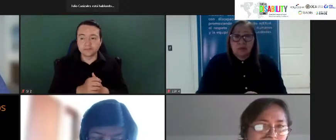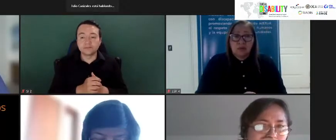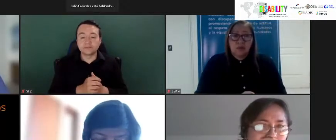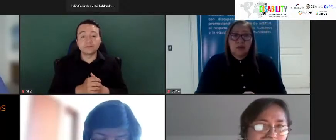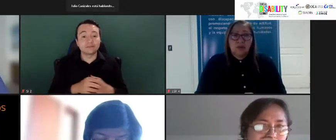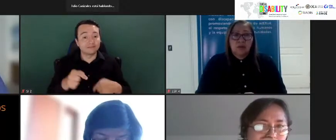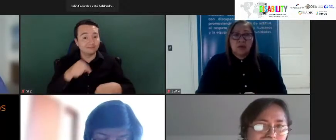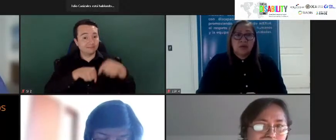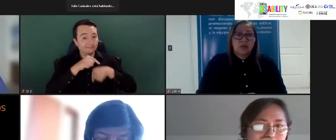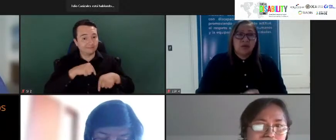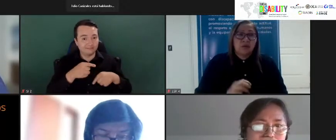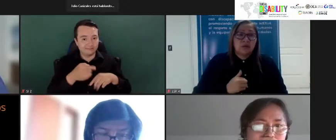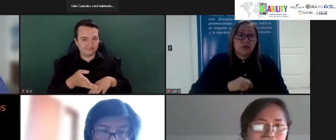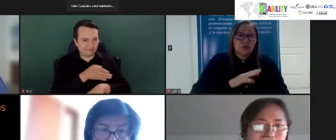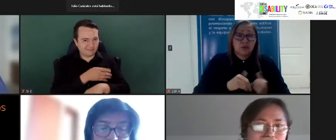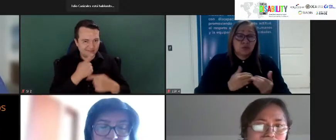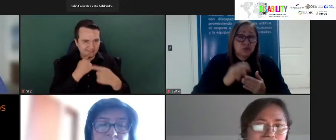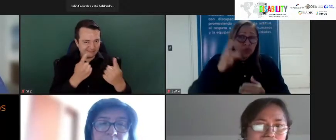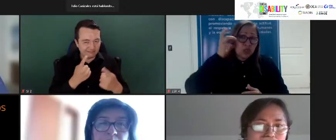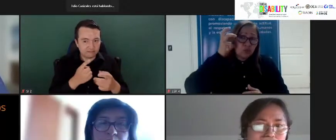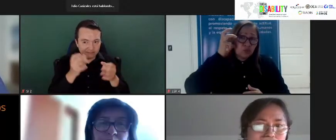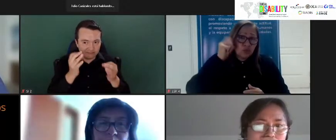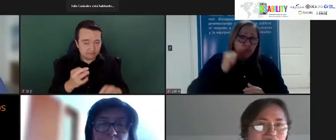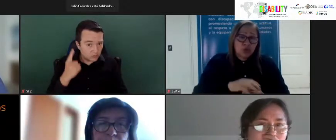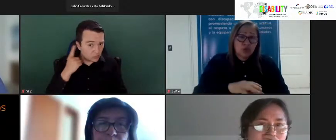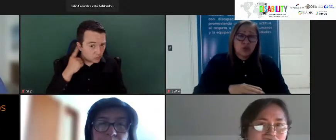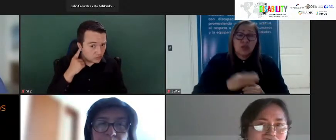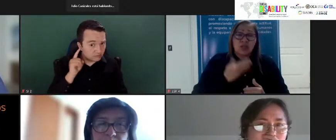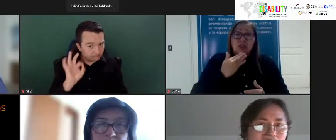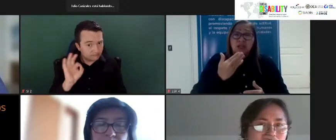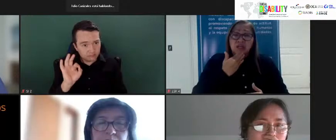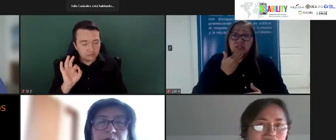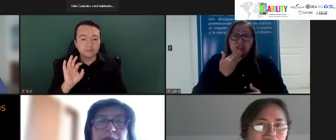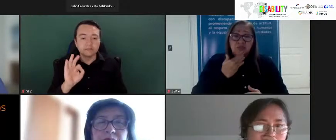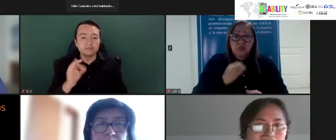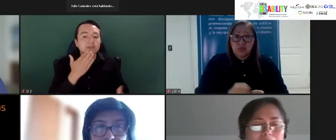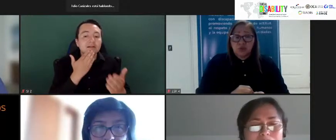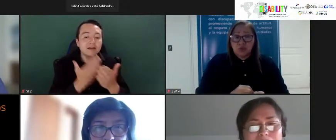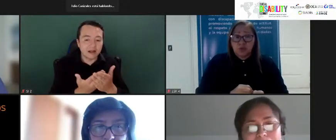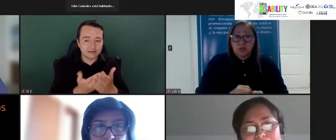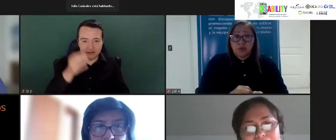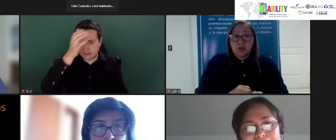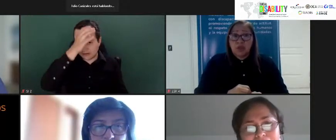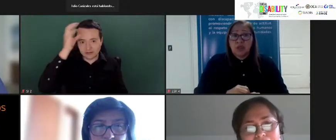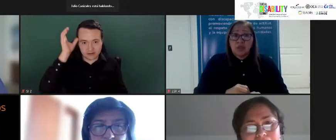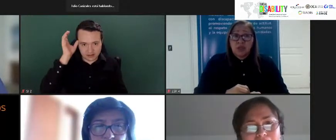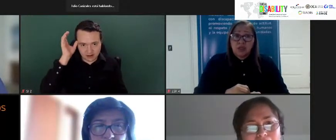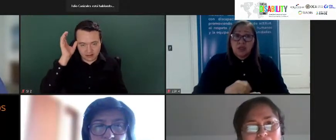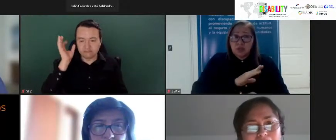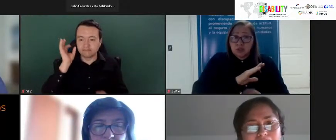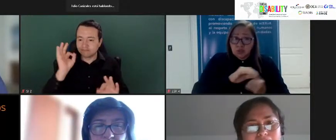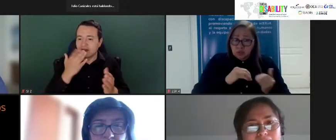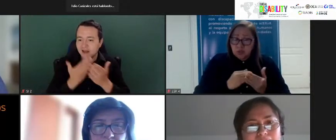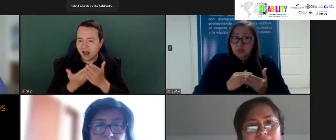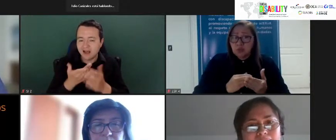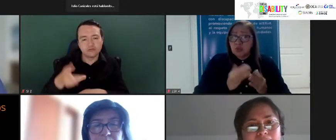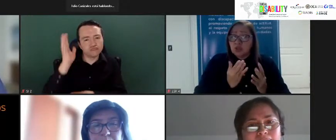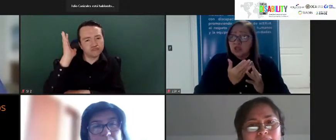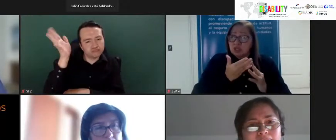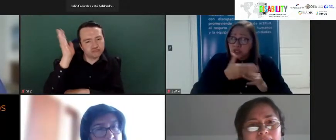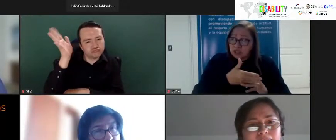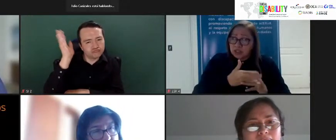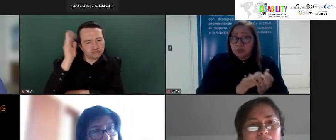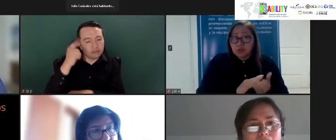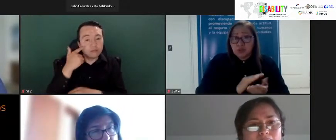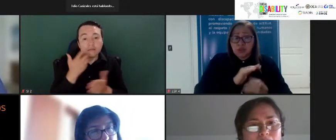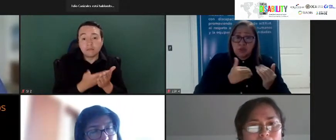well i was i don't know if you were able to listen to the how thankful